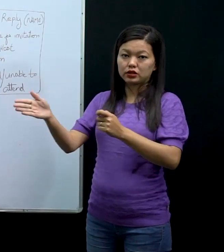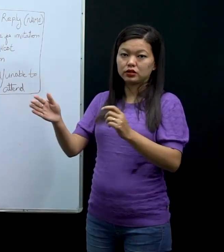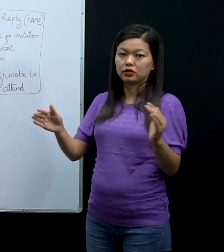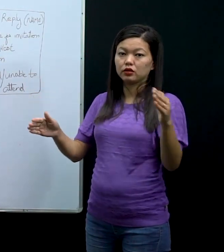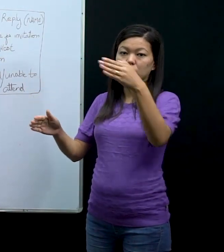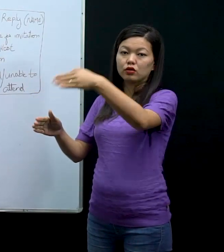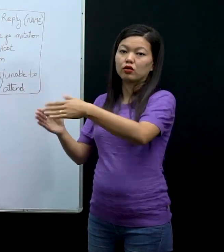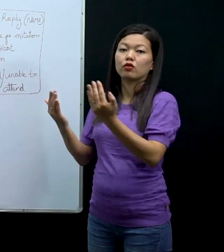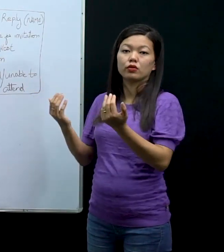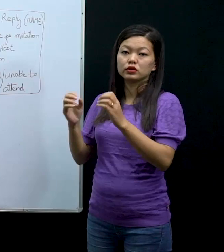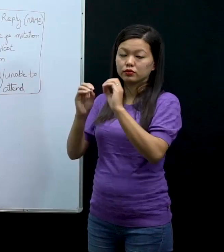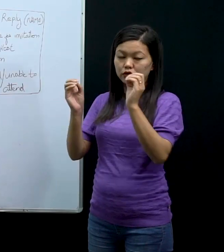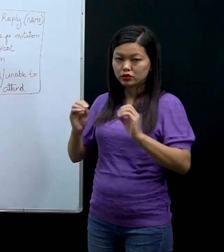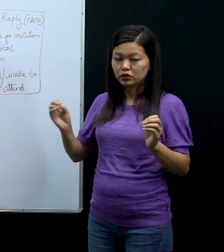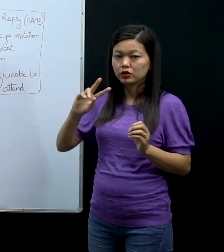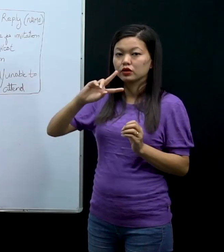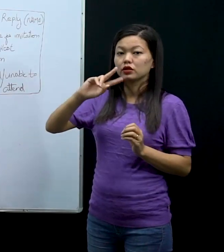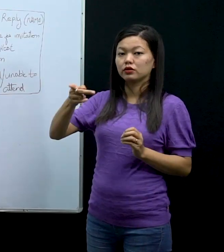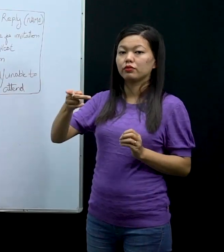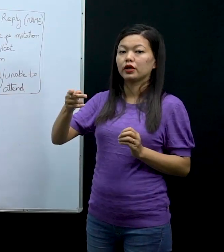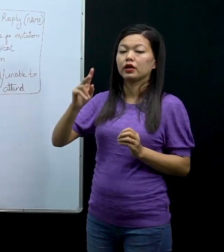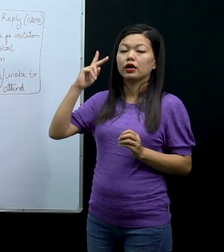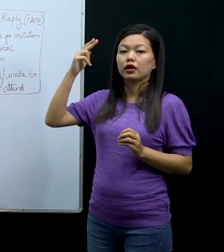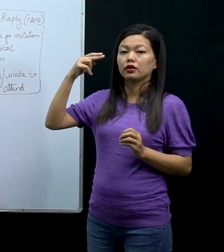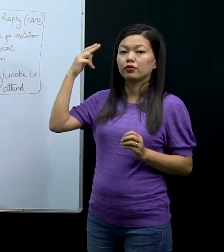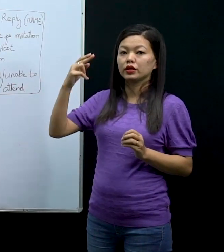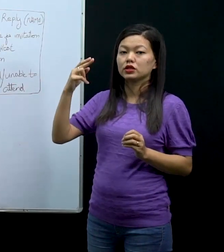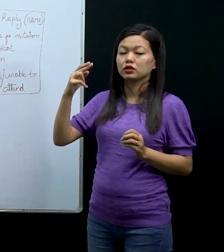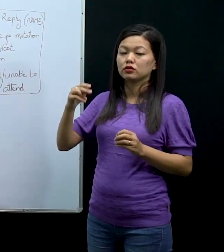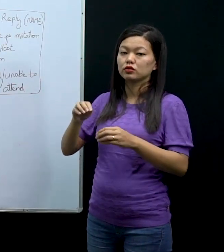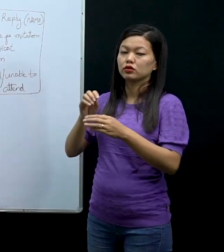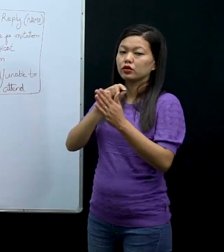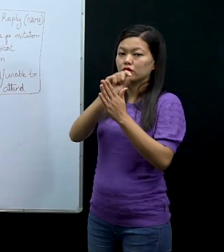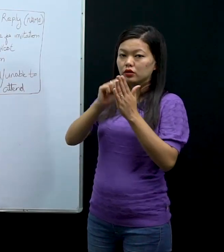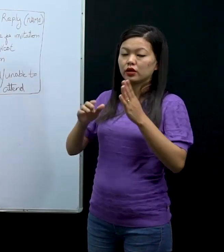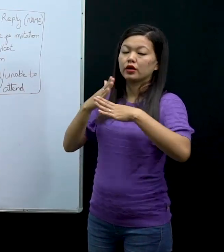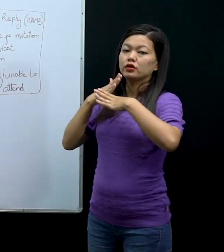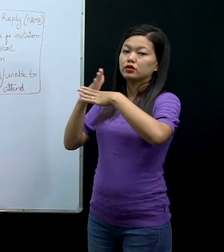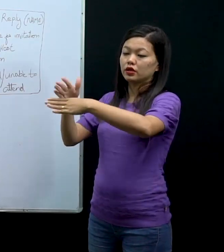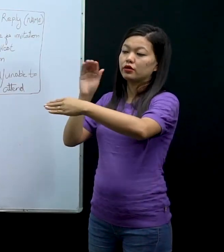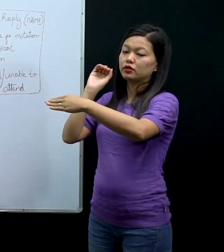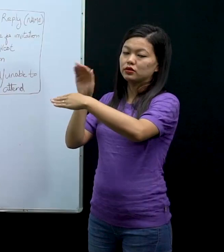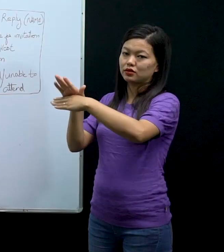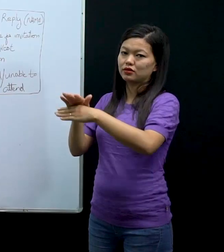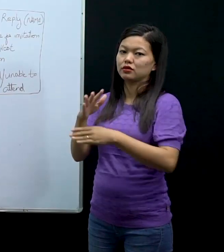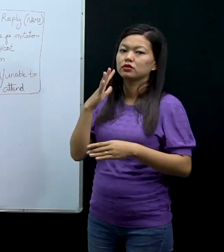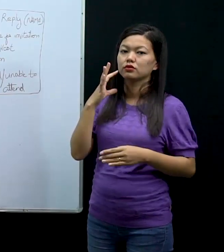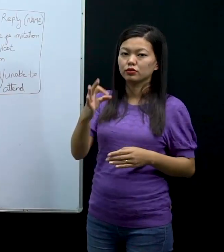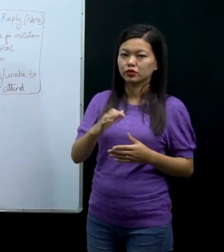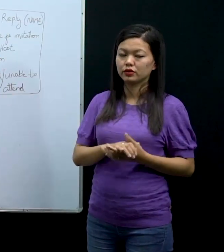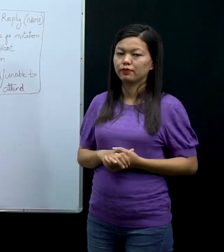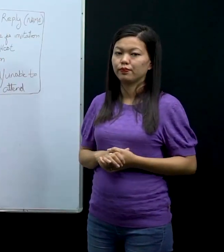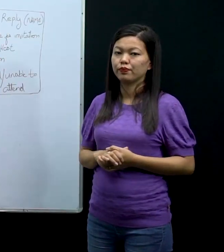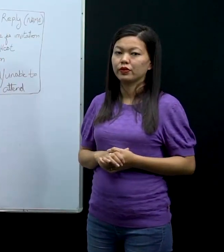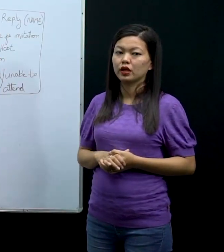you cite that reason too. And that reason should be a very valid one. If you are citing the reason, you cannot just